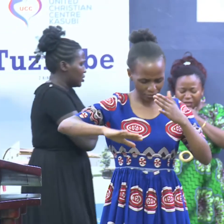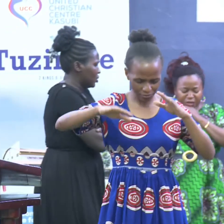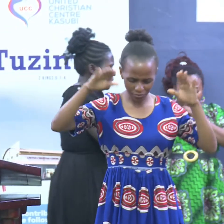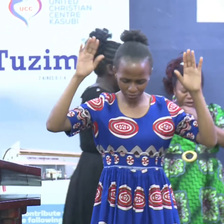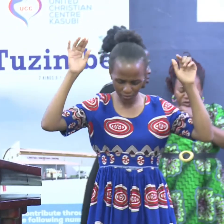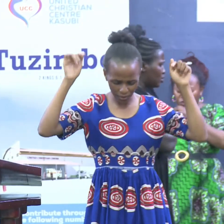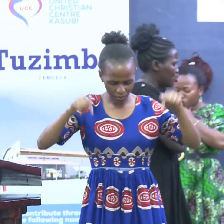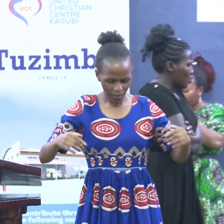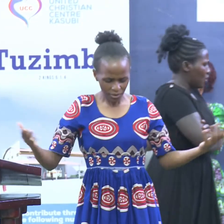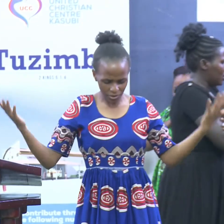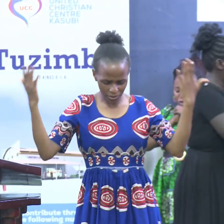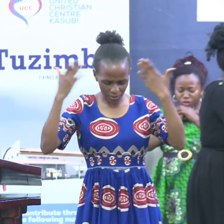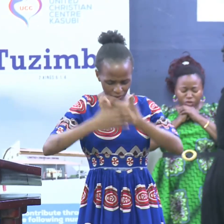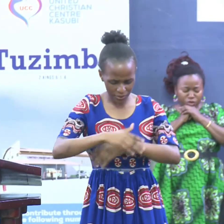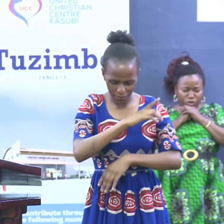Ekiro kya leero